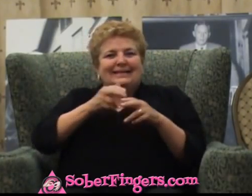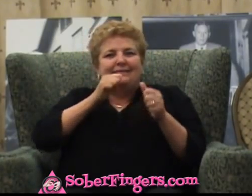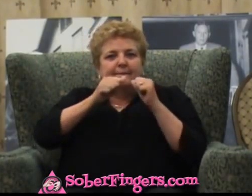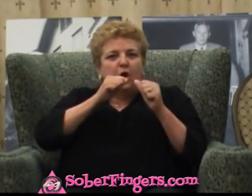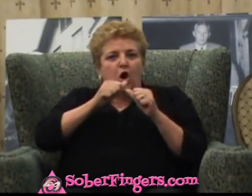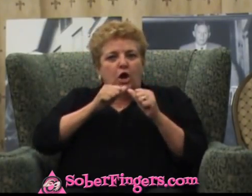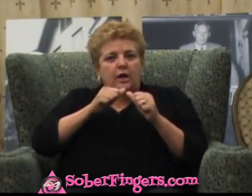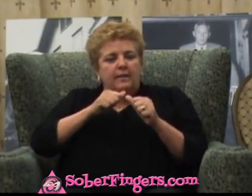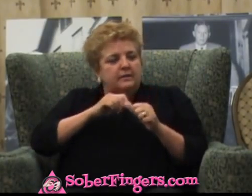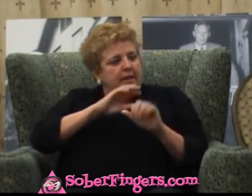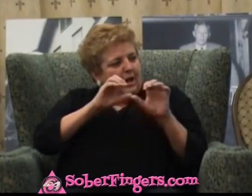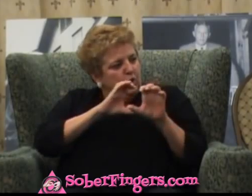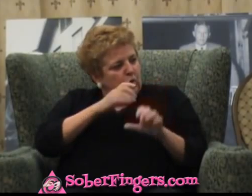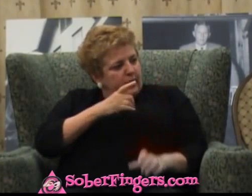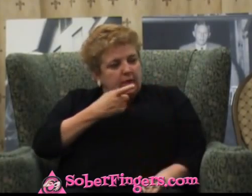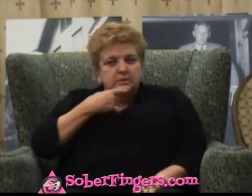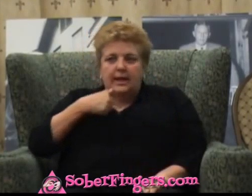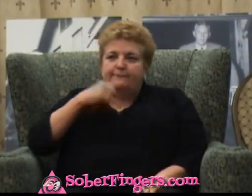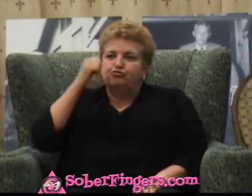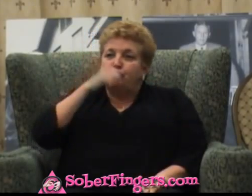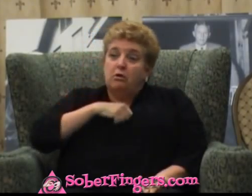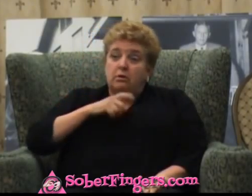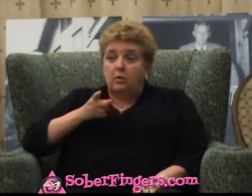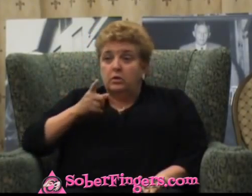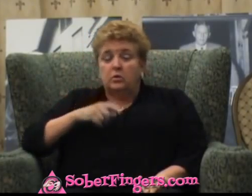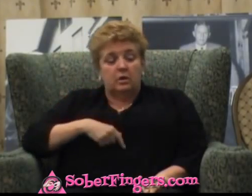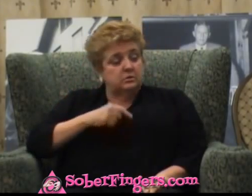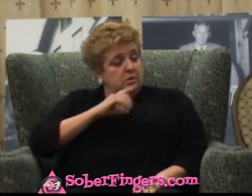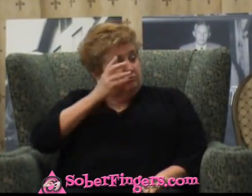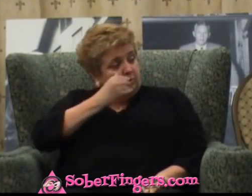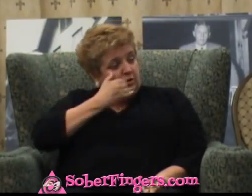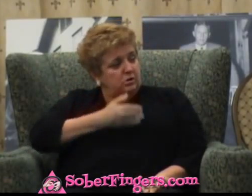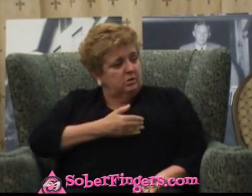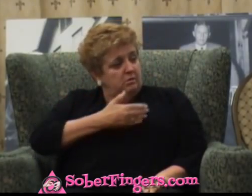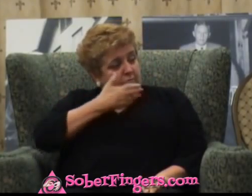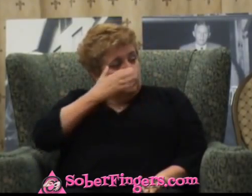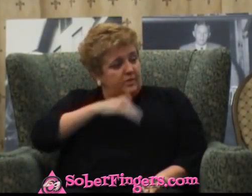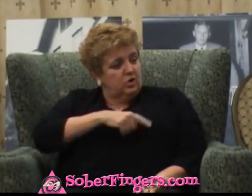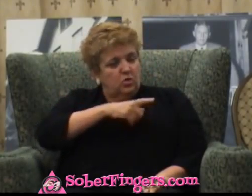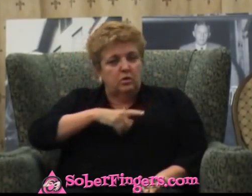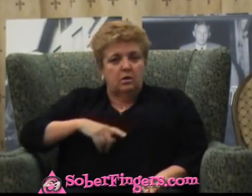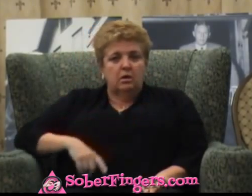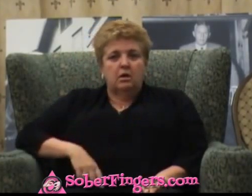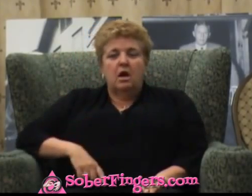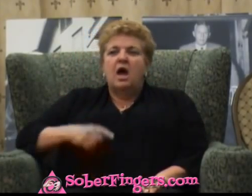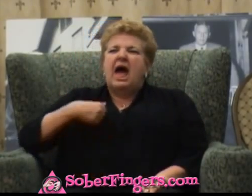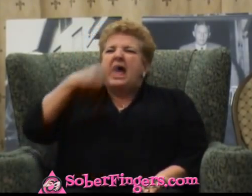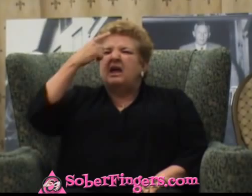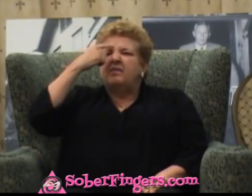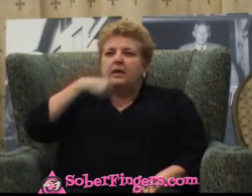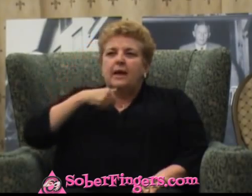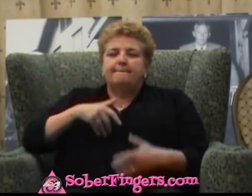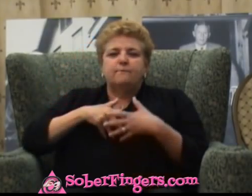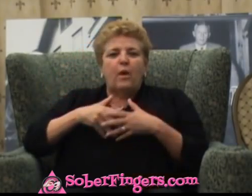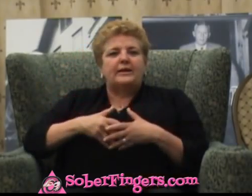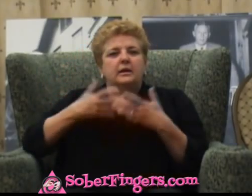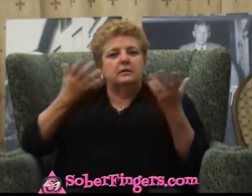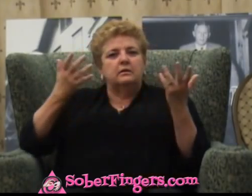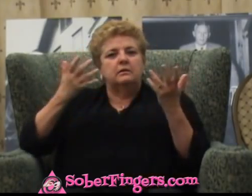are you? And she said, I'm pretty good, and a little better than you. And I said, and I think I'm pregnant. And that's the only time I ever uttered those words. As soon as